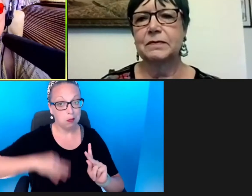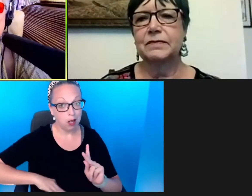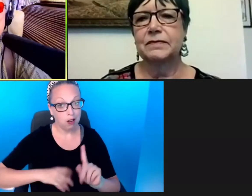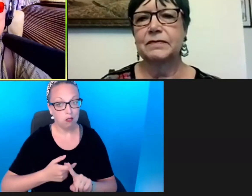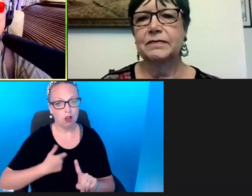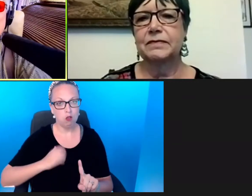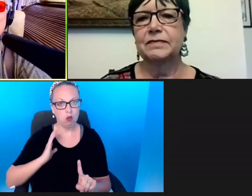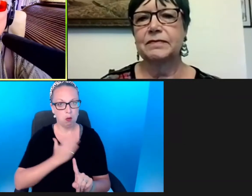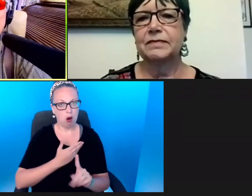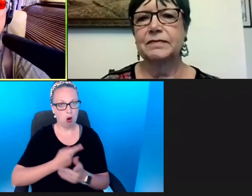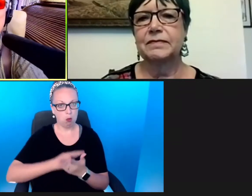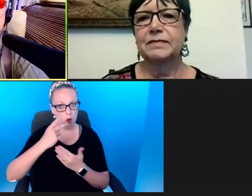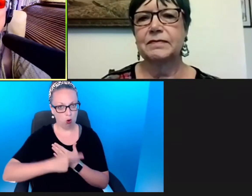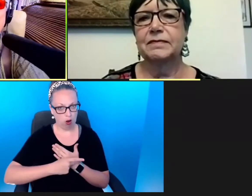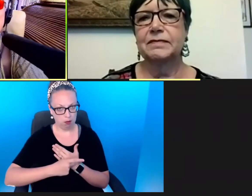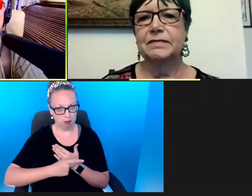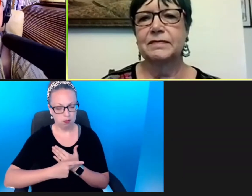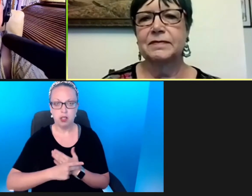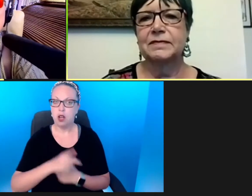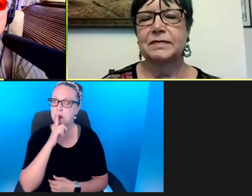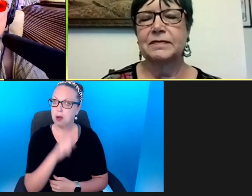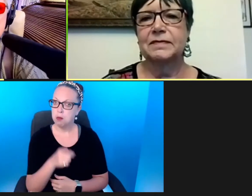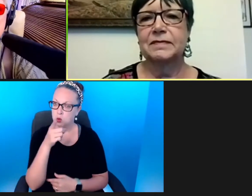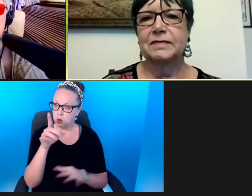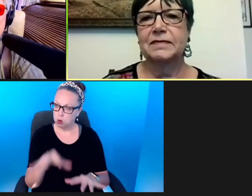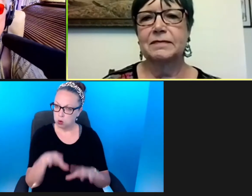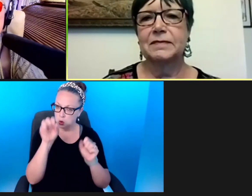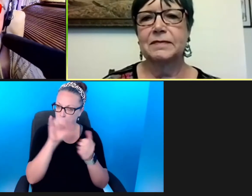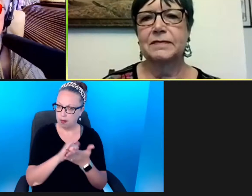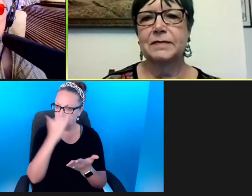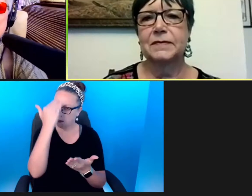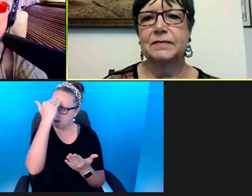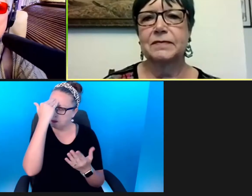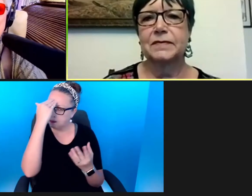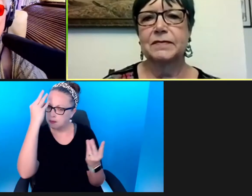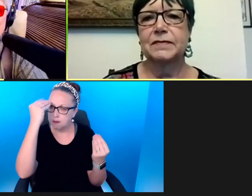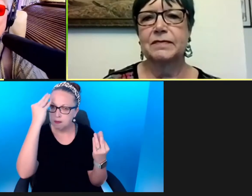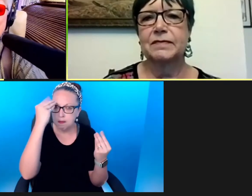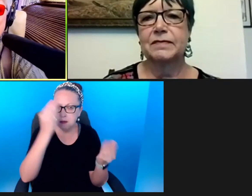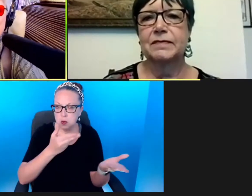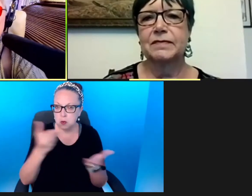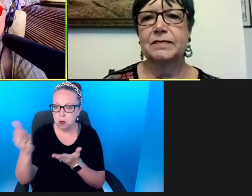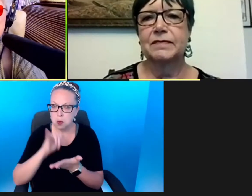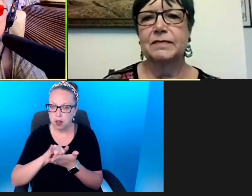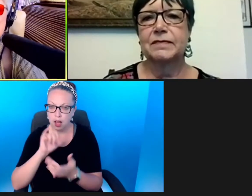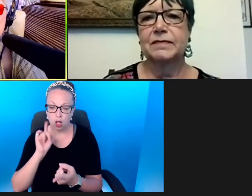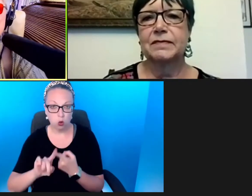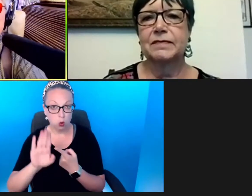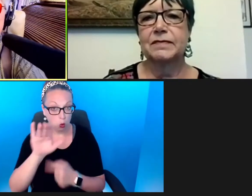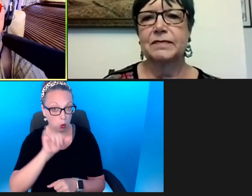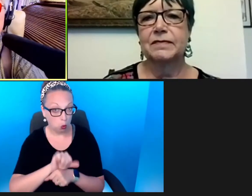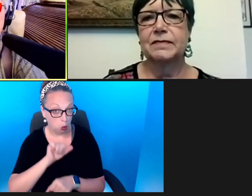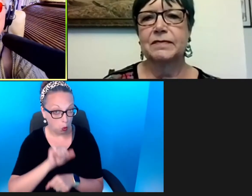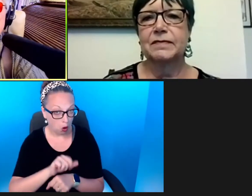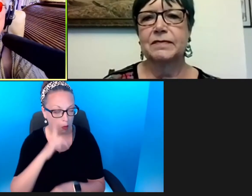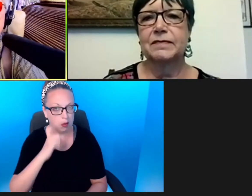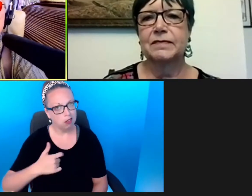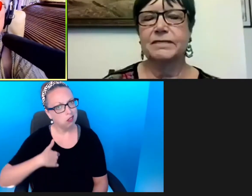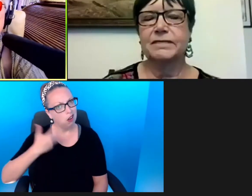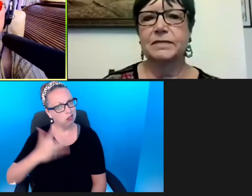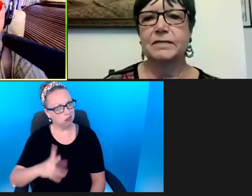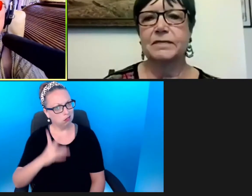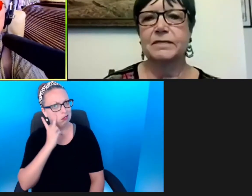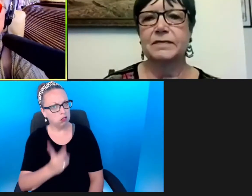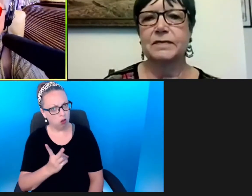programs. I'm sure that you took that consciousness into your work, because I saw people